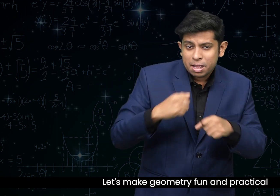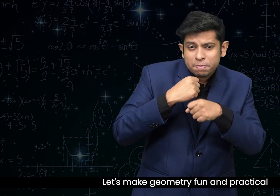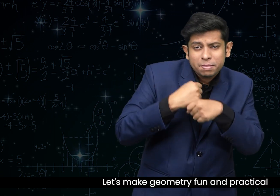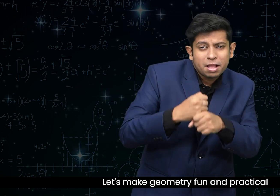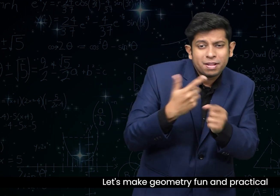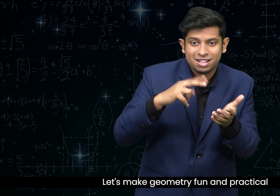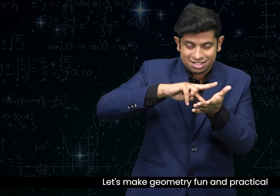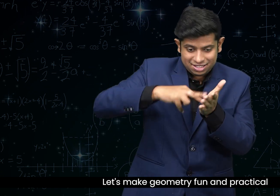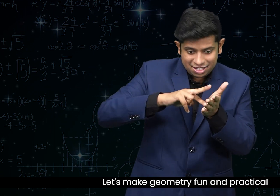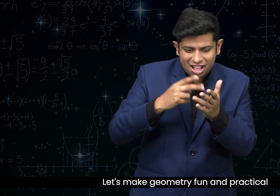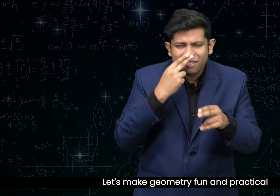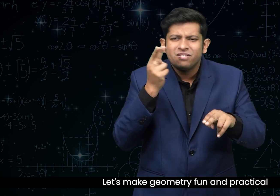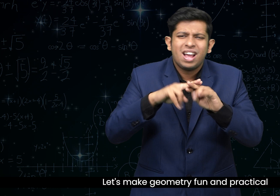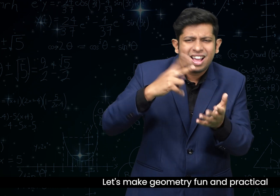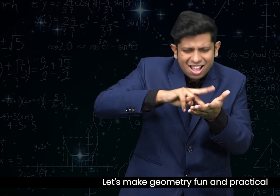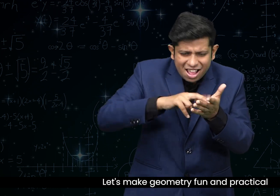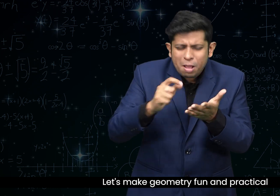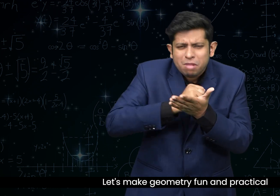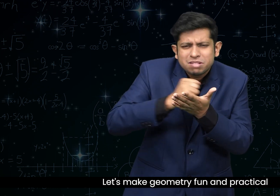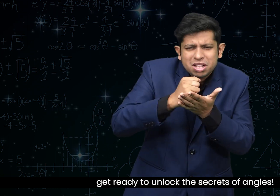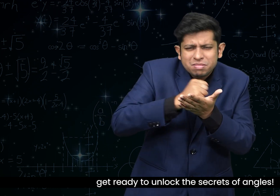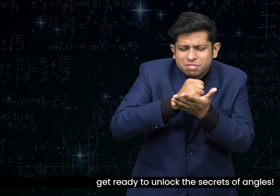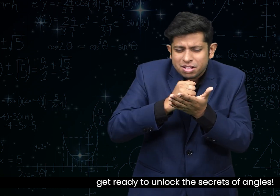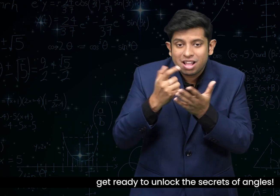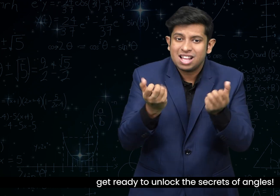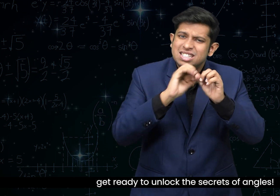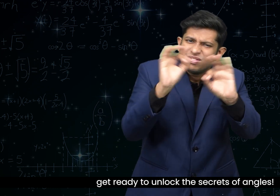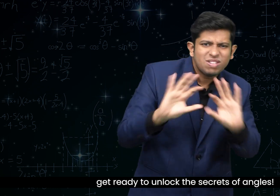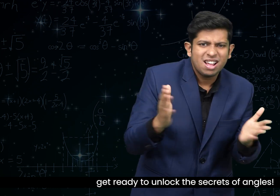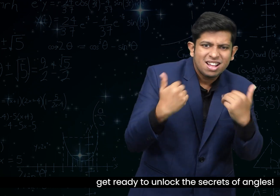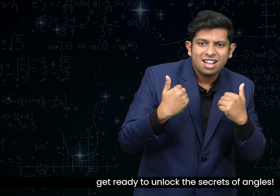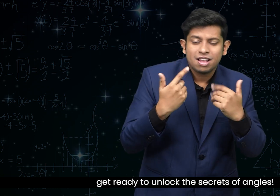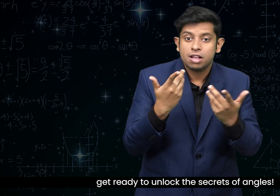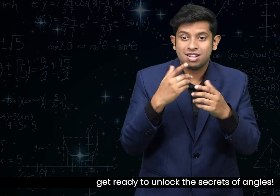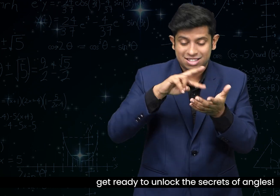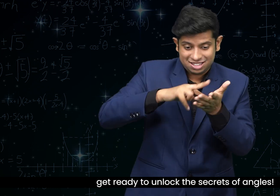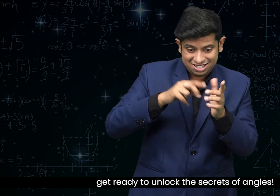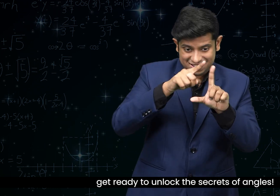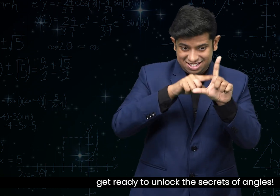Let's make geometry fun and practical. Get ready to unlock the secrets of angles.